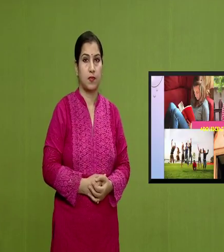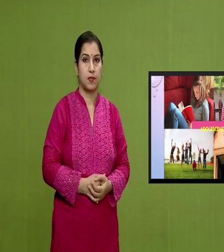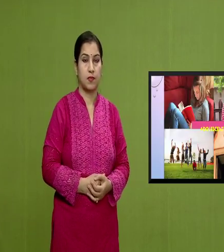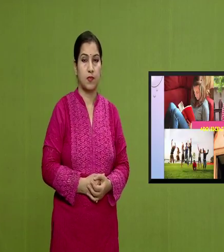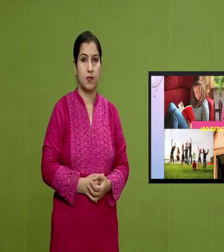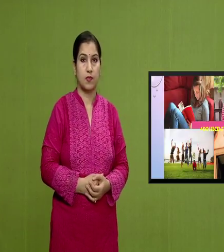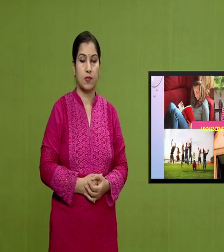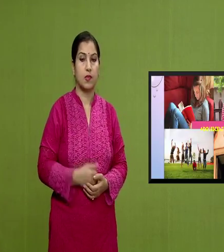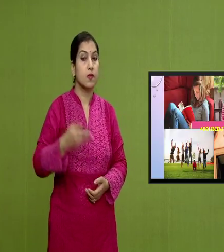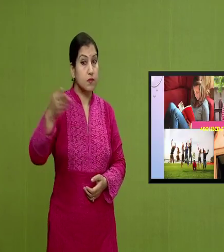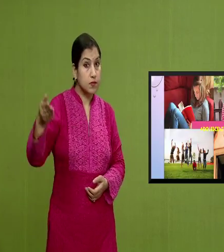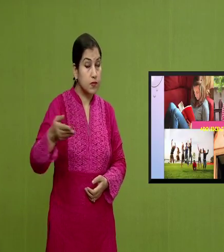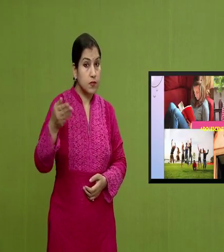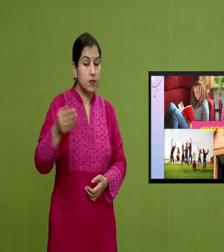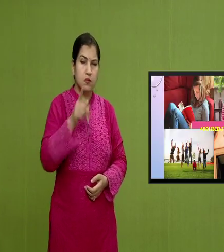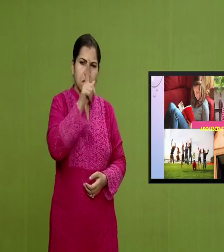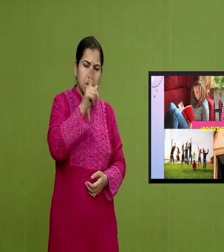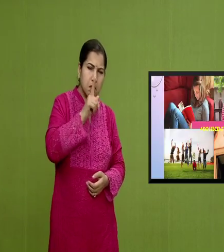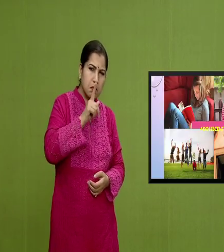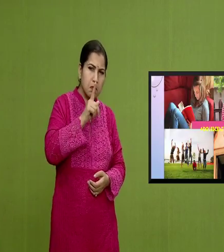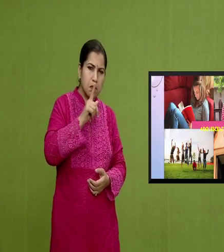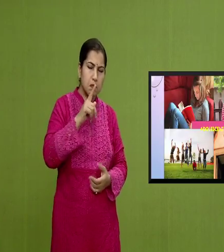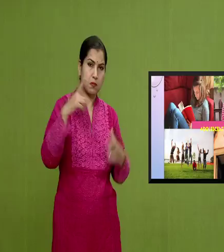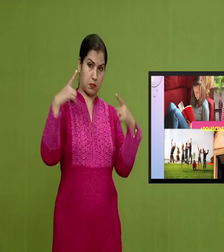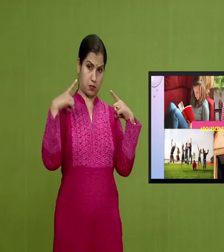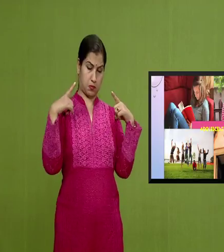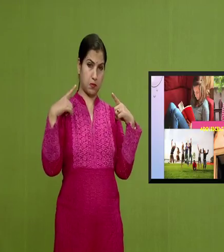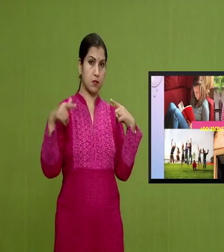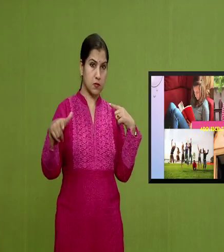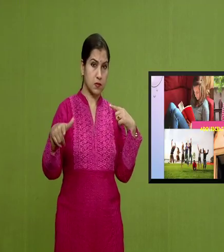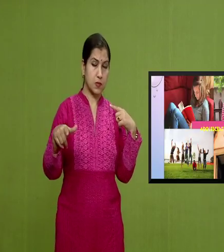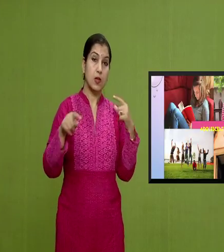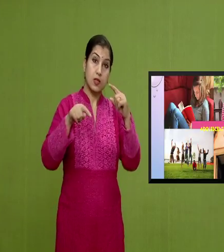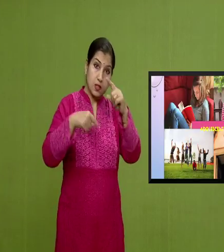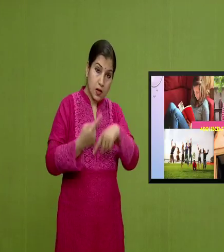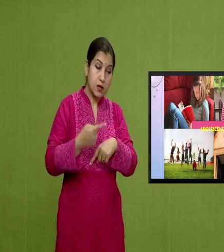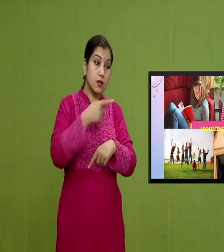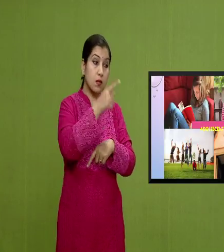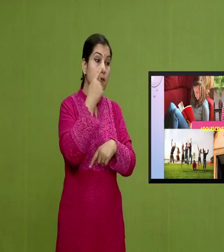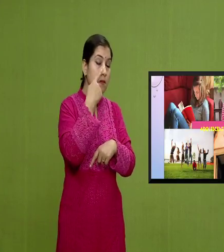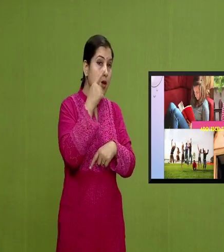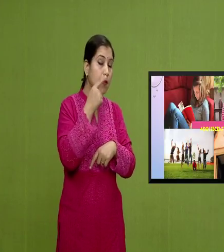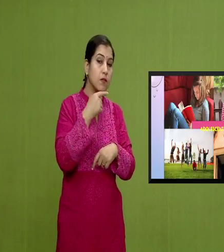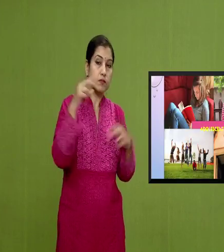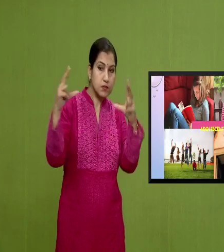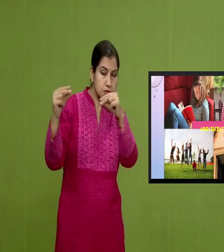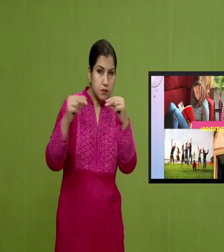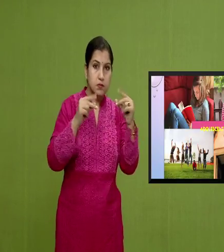When they are quiet and relaxed, then guide them the harm